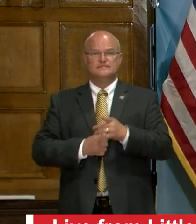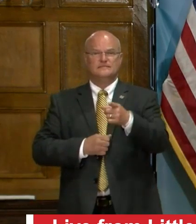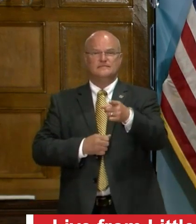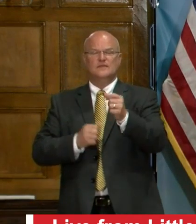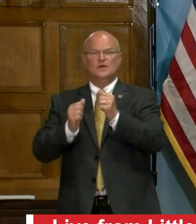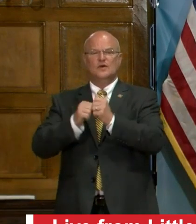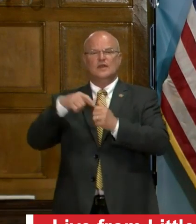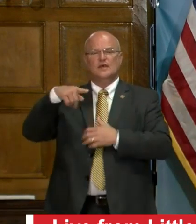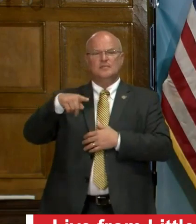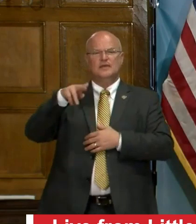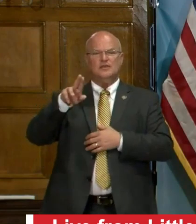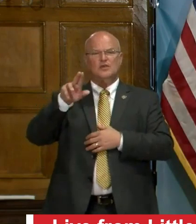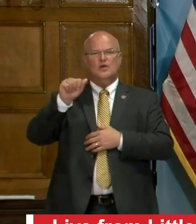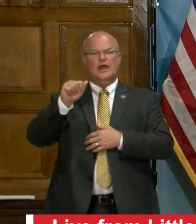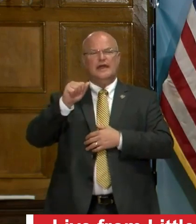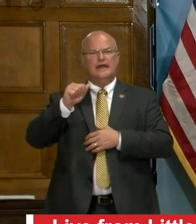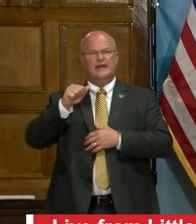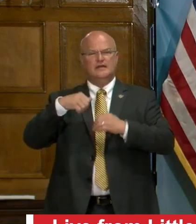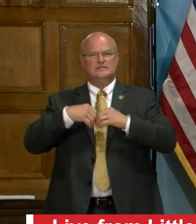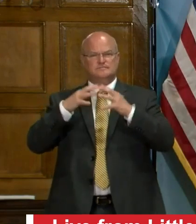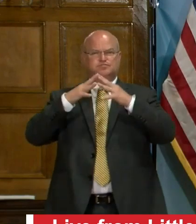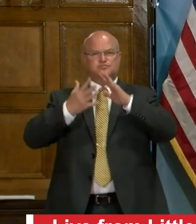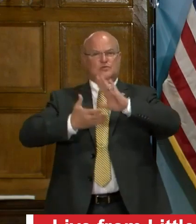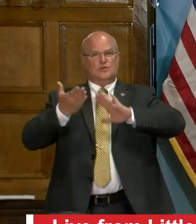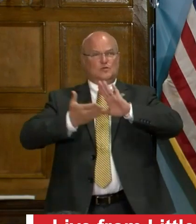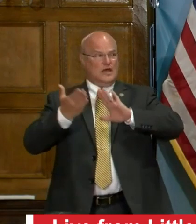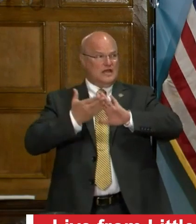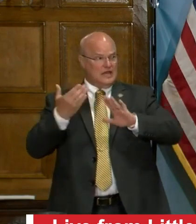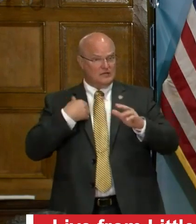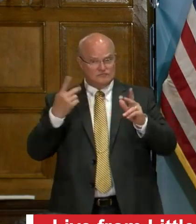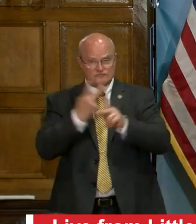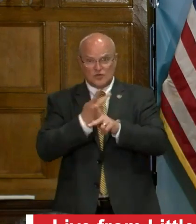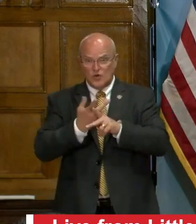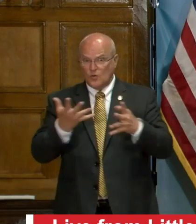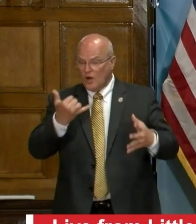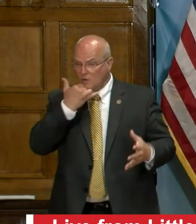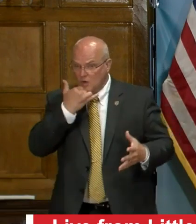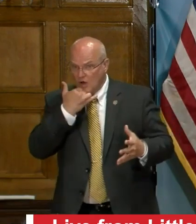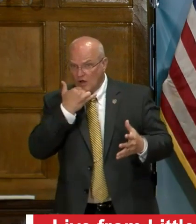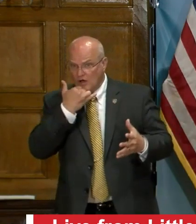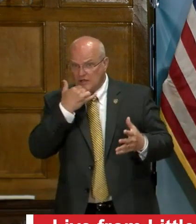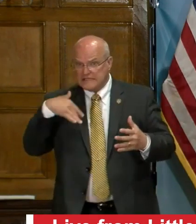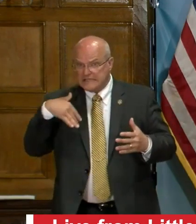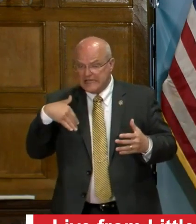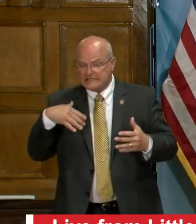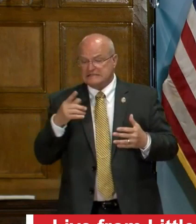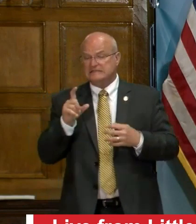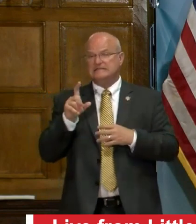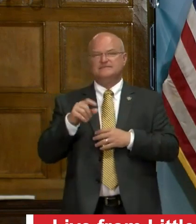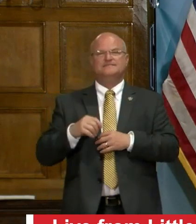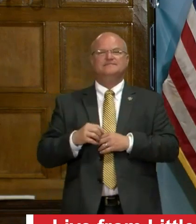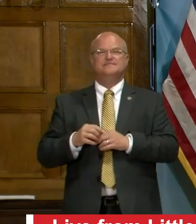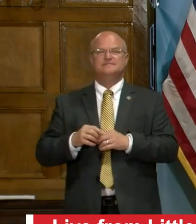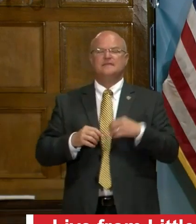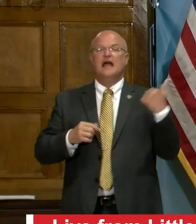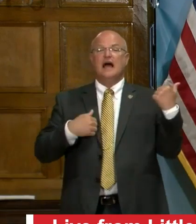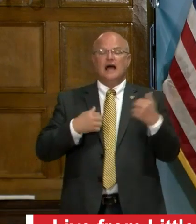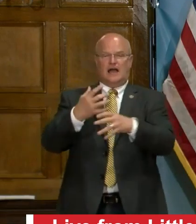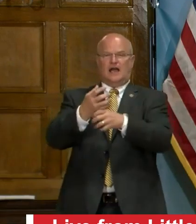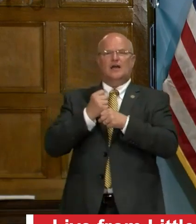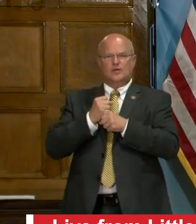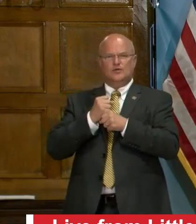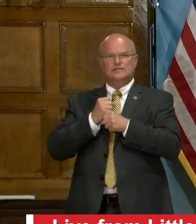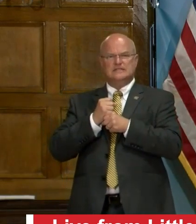With the PUA website back up and running, have we figured out what went wrong yet? I